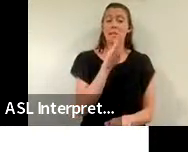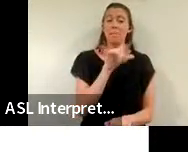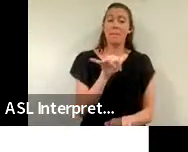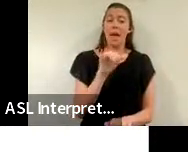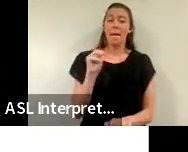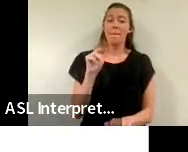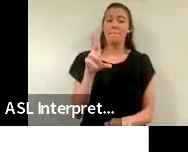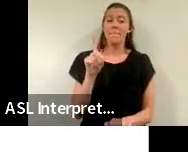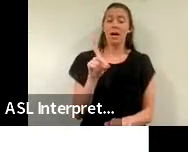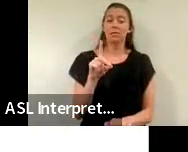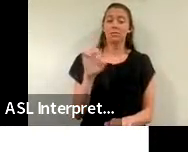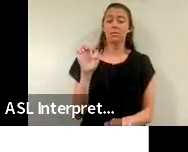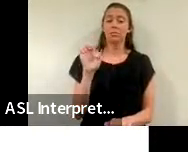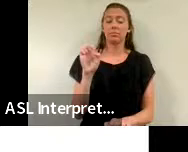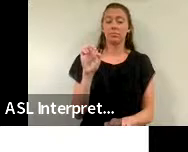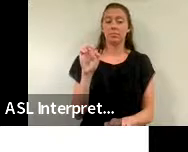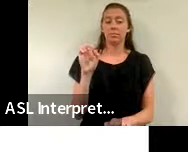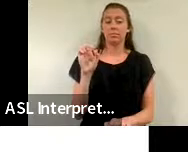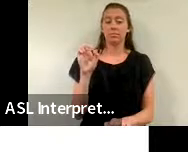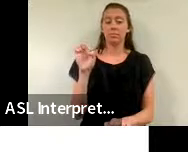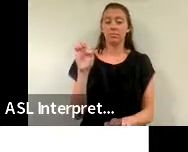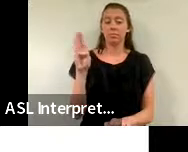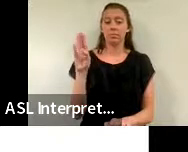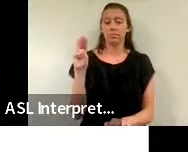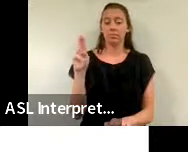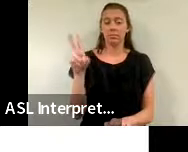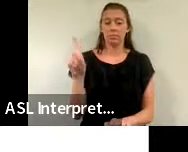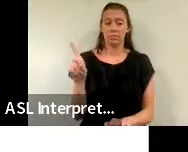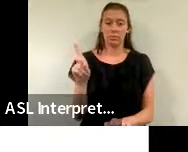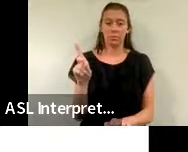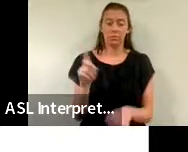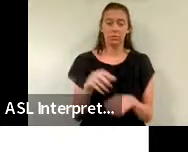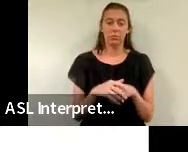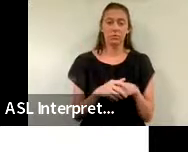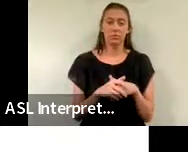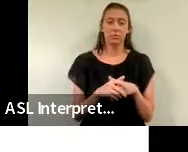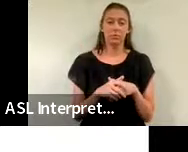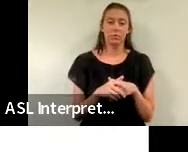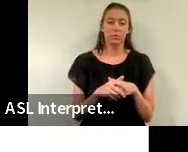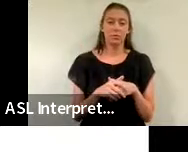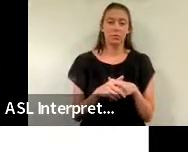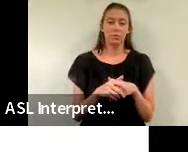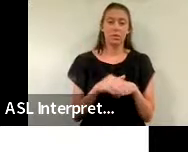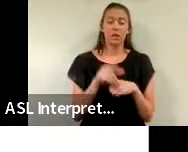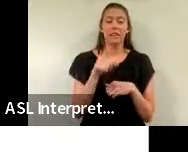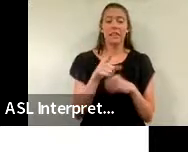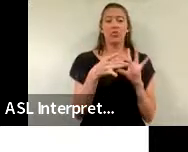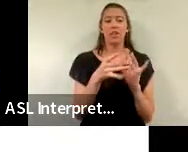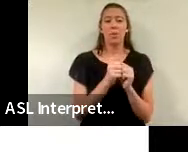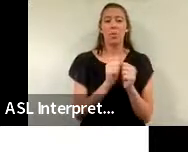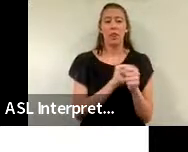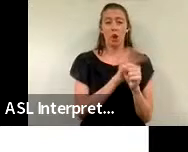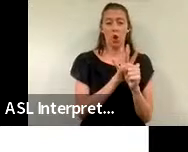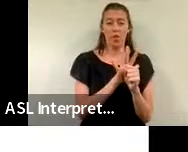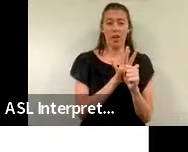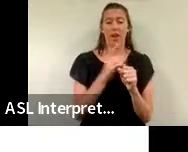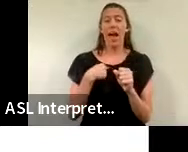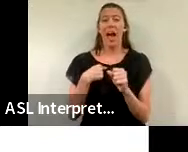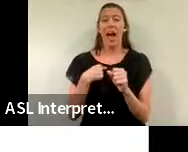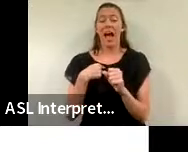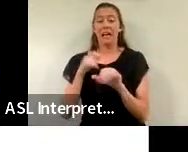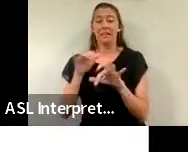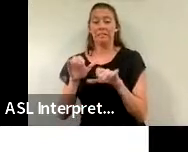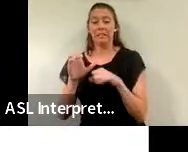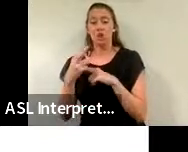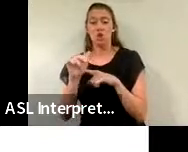for COVID. I did post the monkeypox data in the chat during Dr. Dunn's presentation. And you can see we